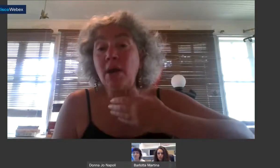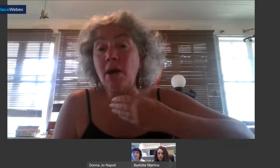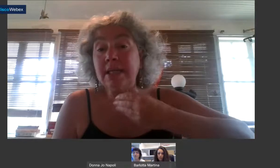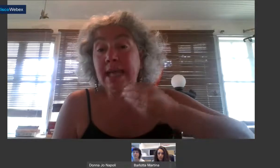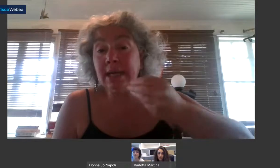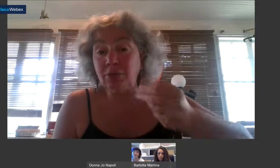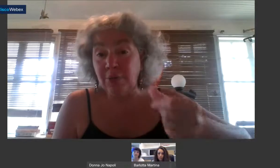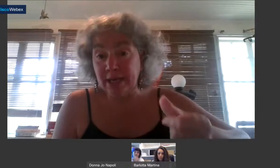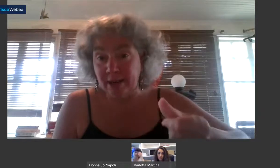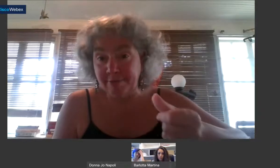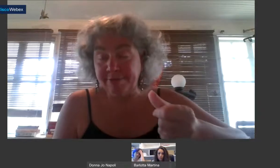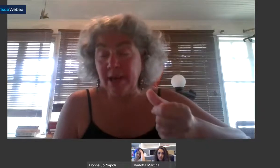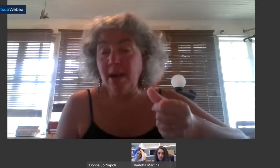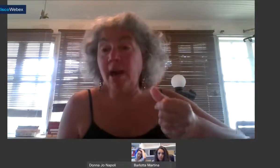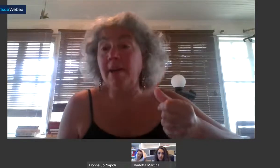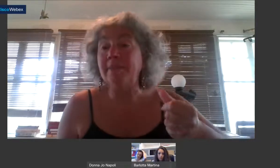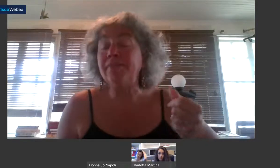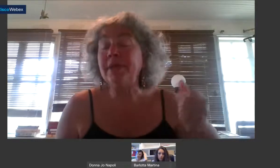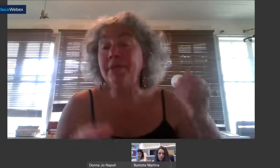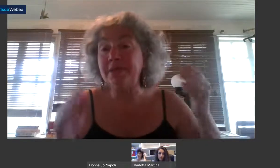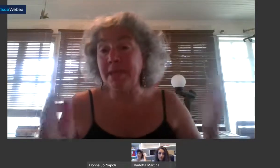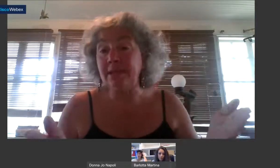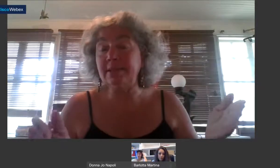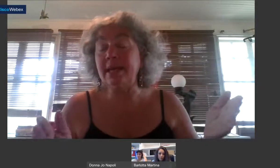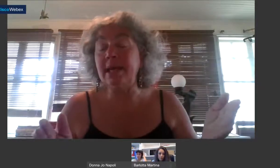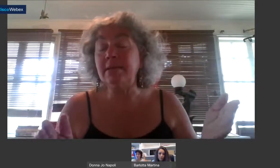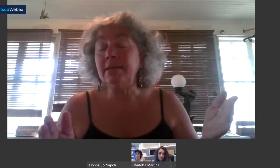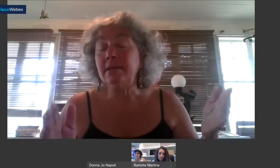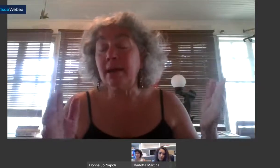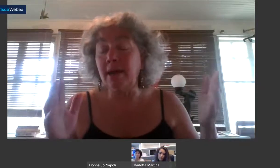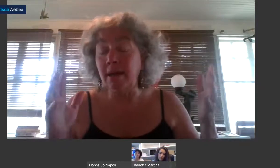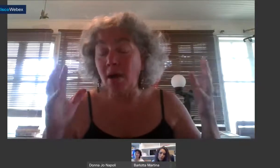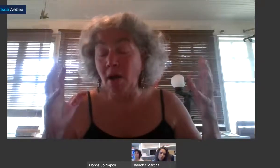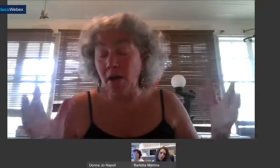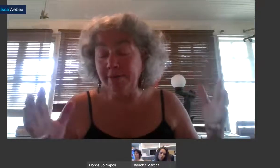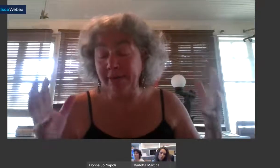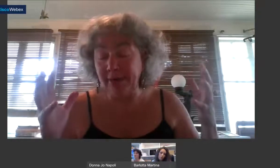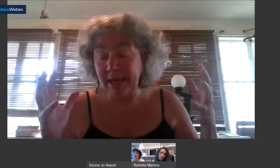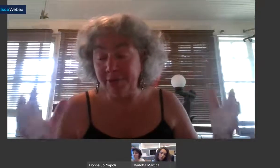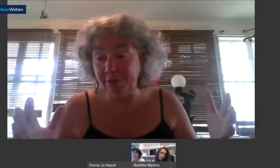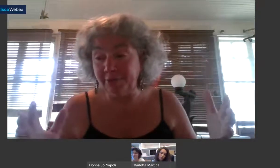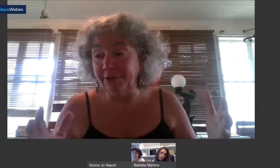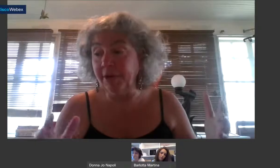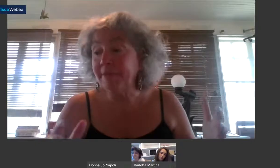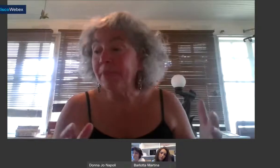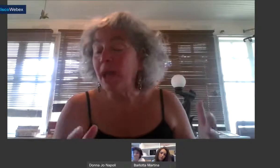are getting rid of the things that are very effortful.